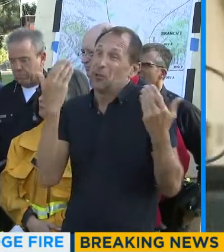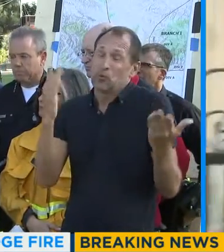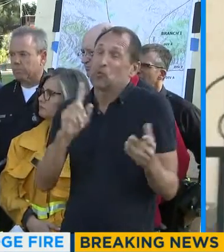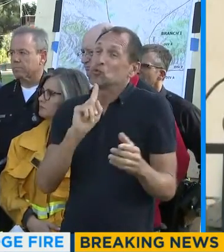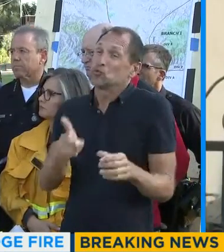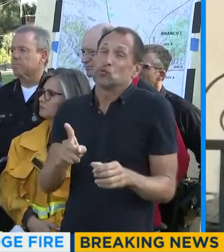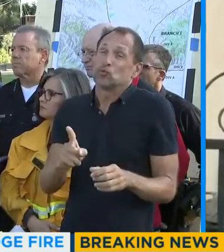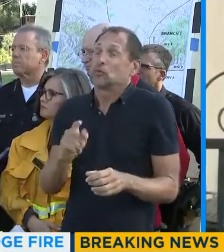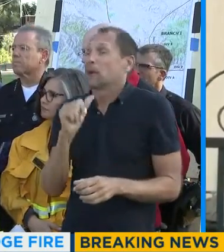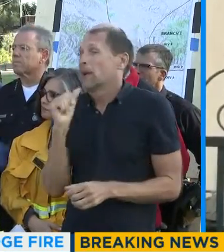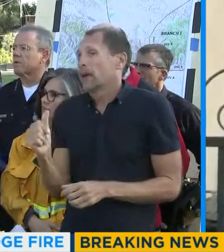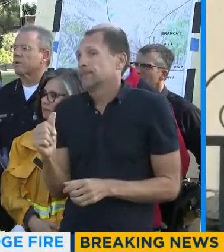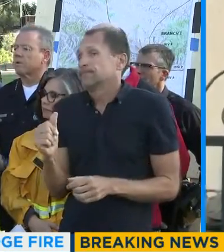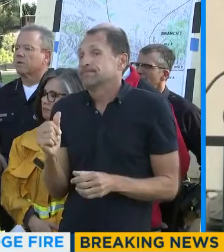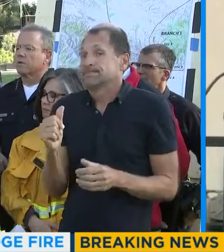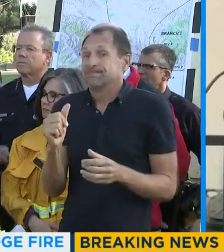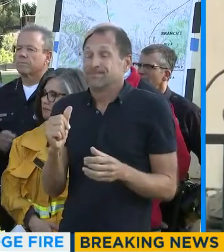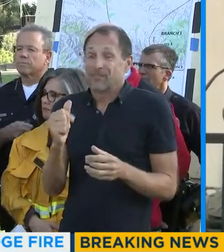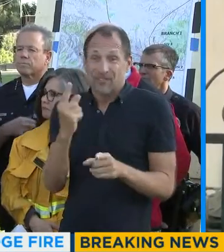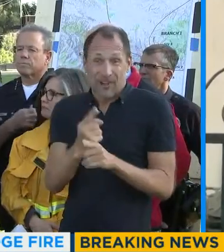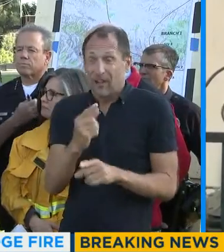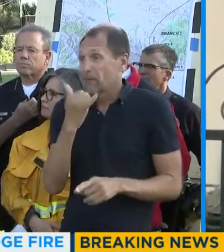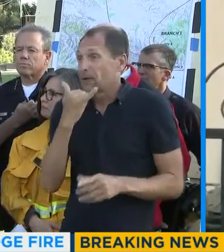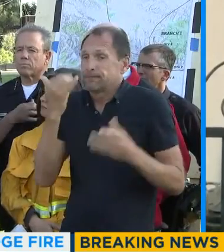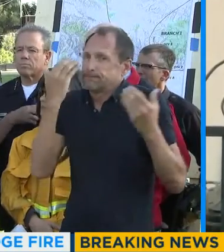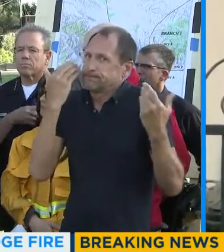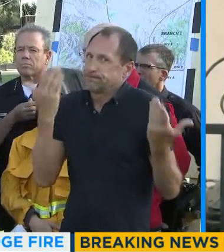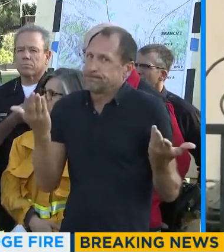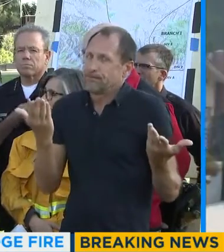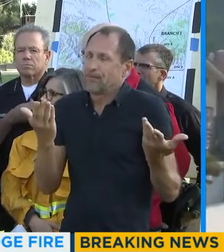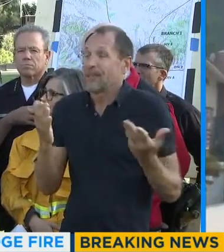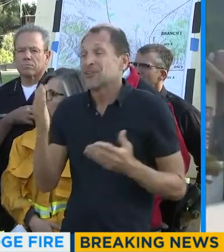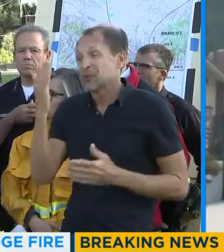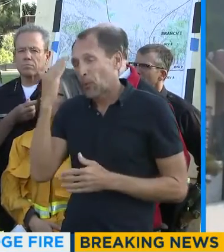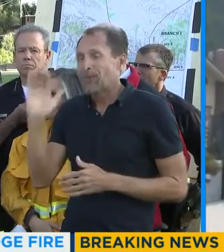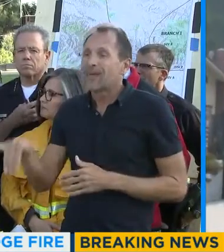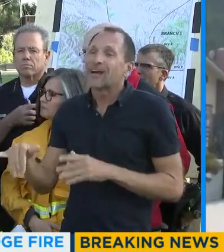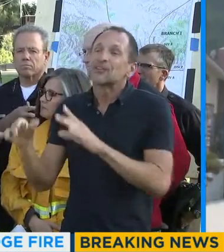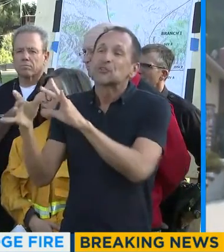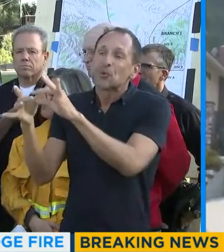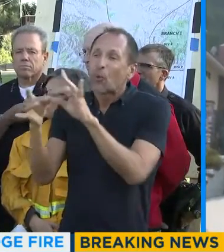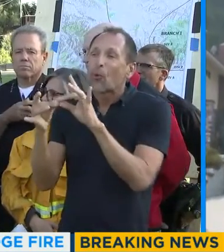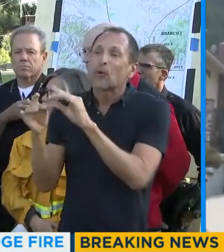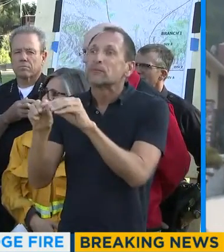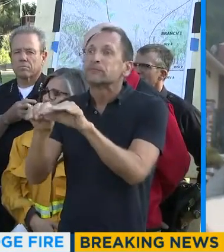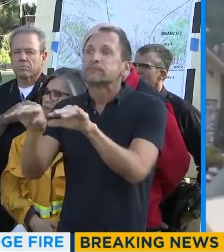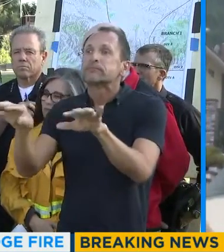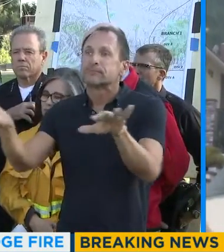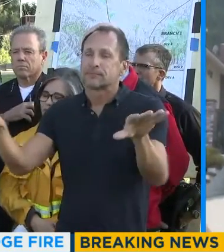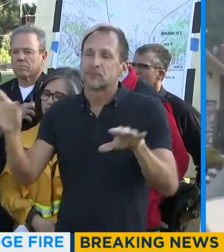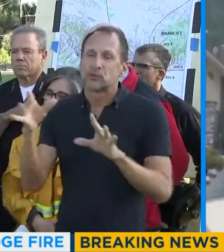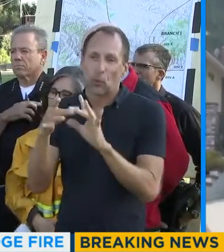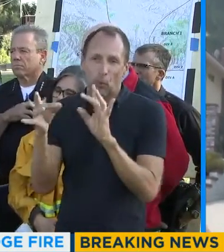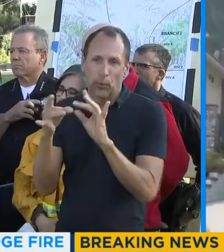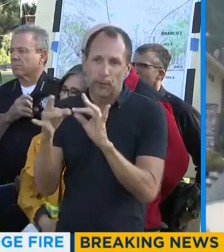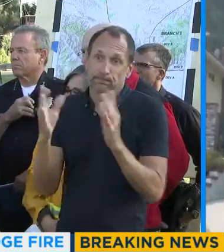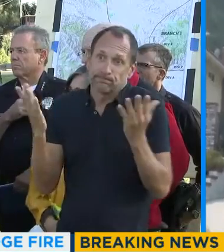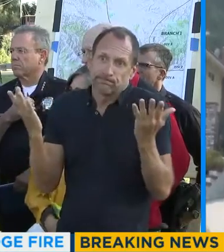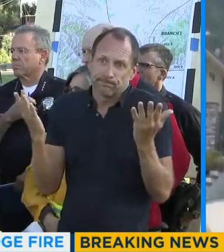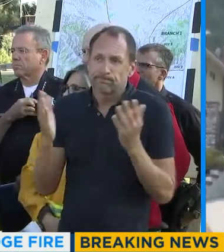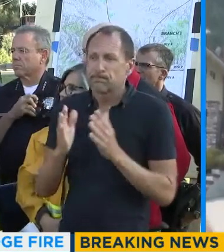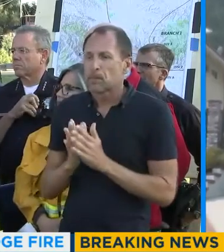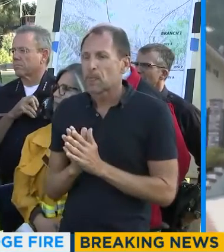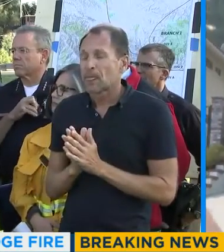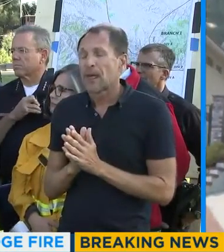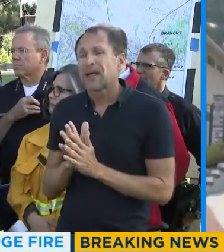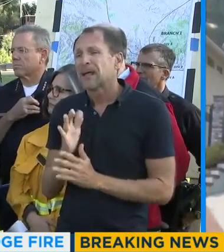a determination, but we are aware of that story out in the media. And lastly,